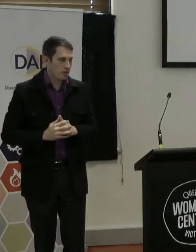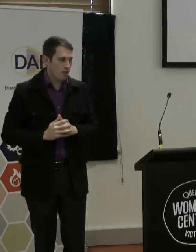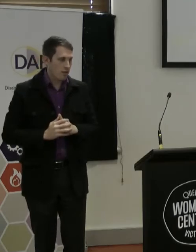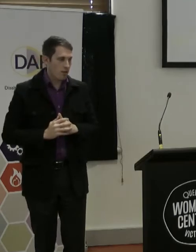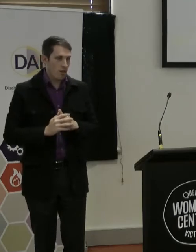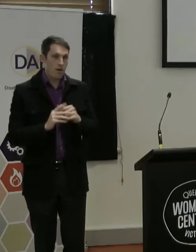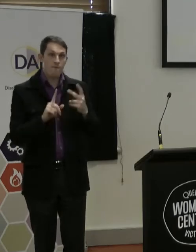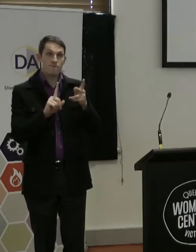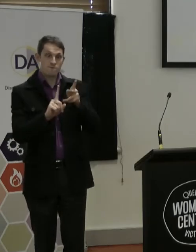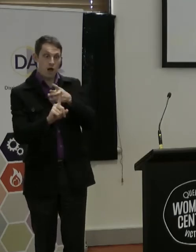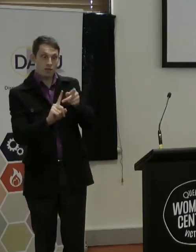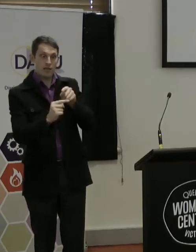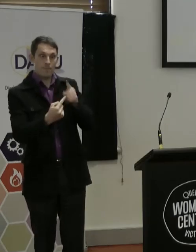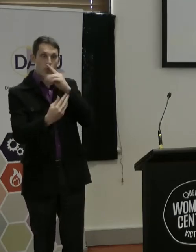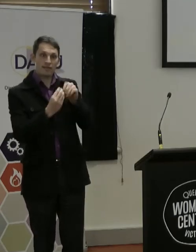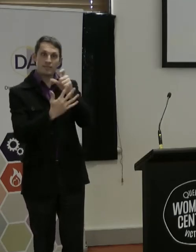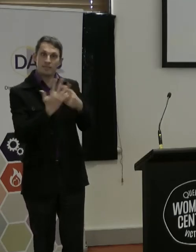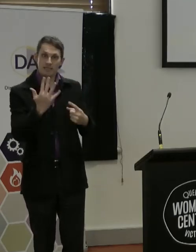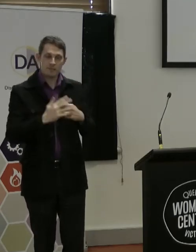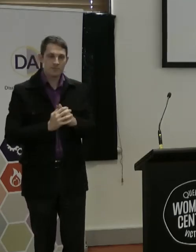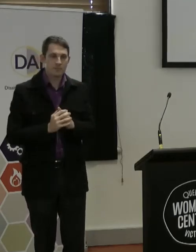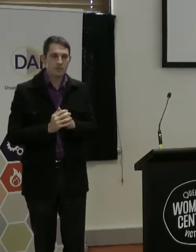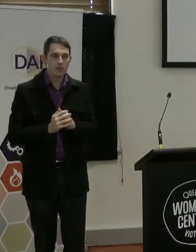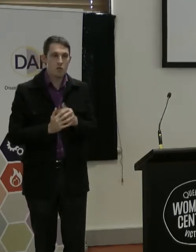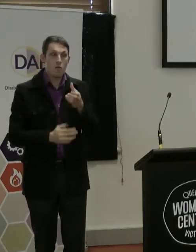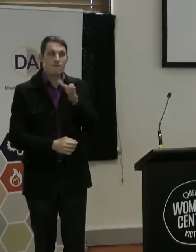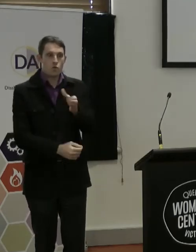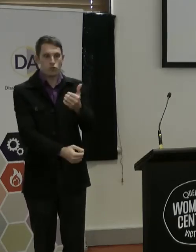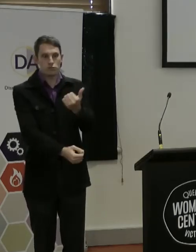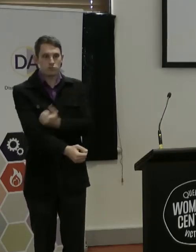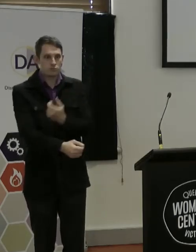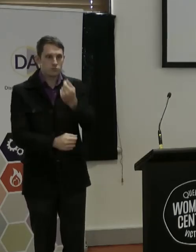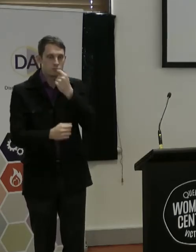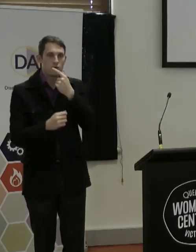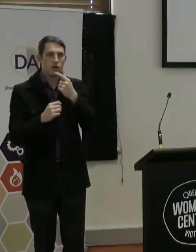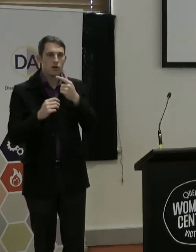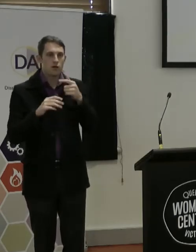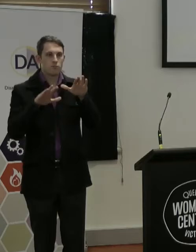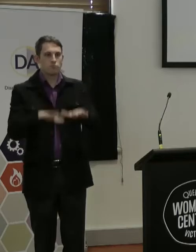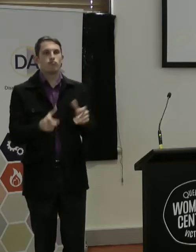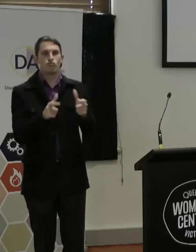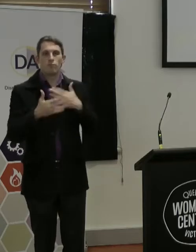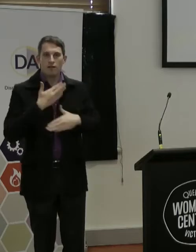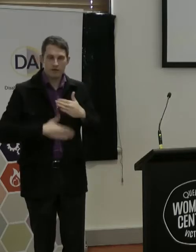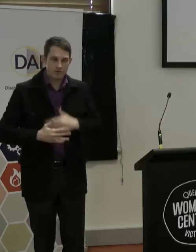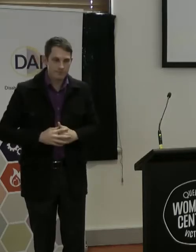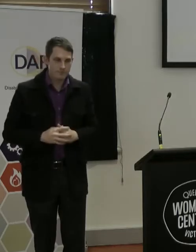people with disability, forced sterilisation, and the participation of people with disability and